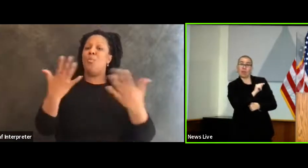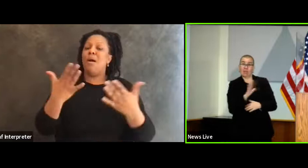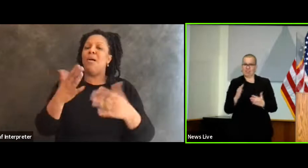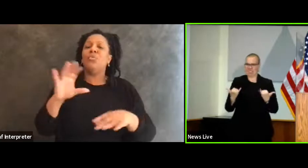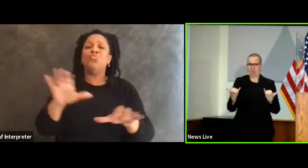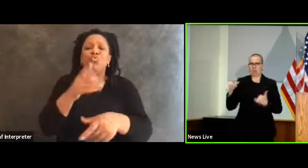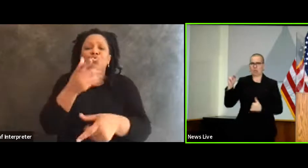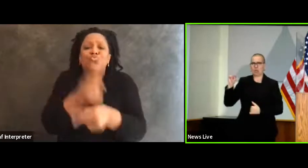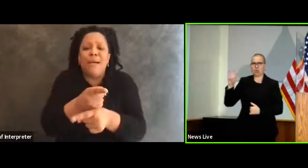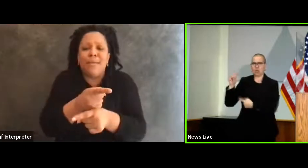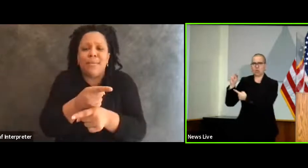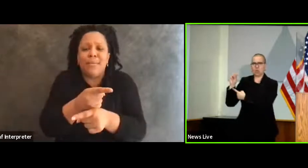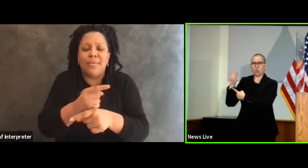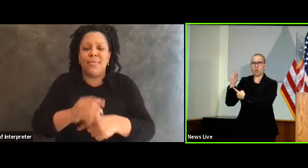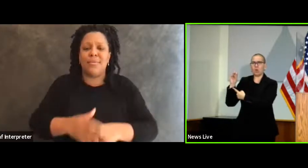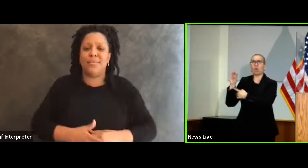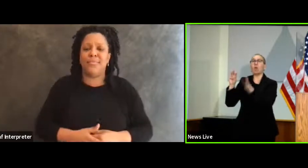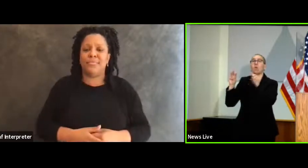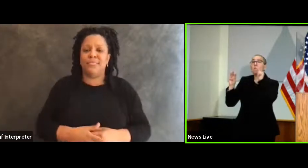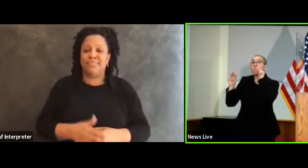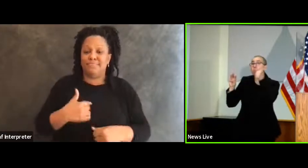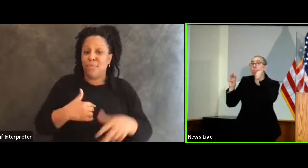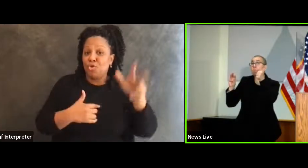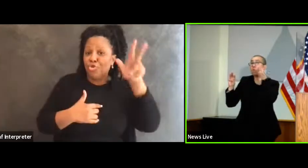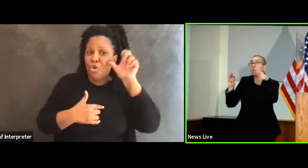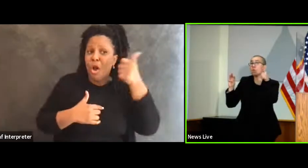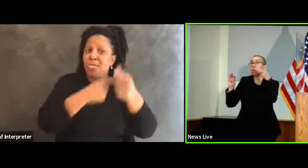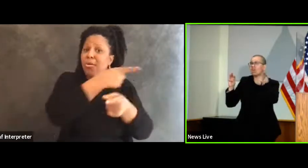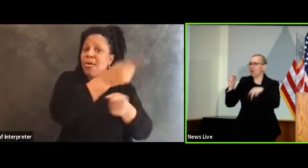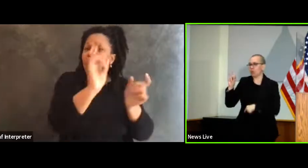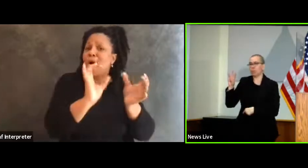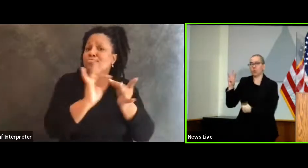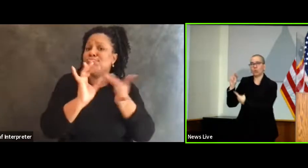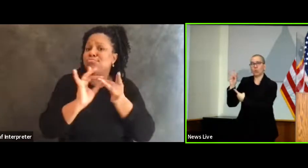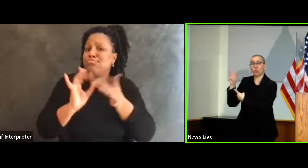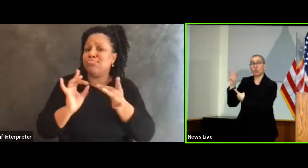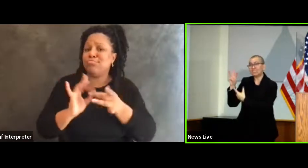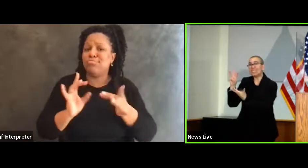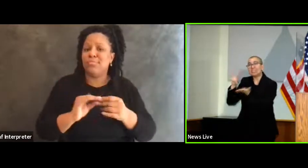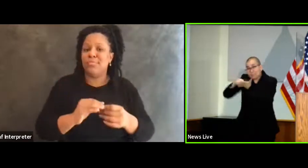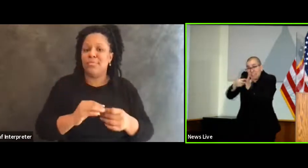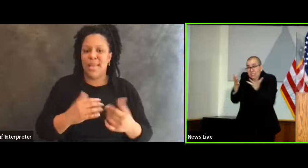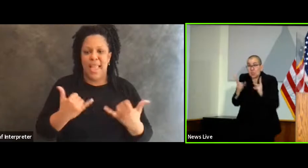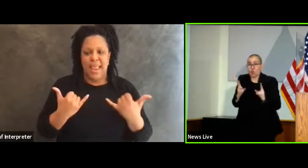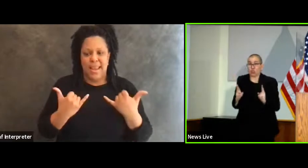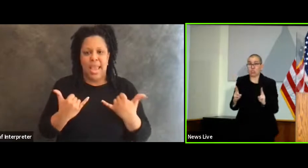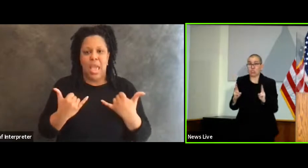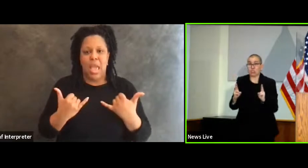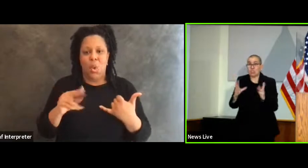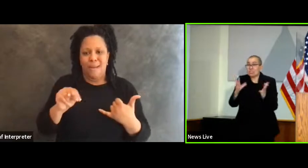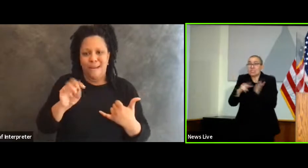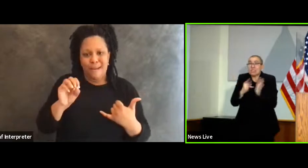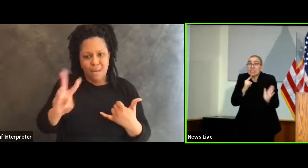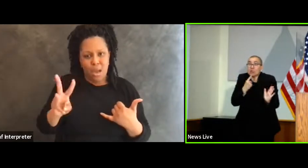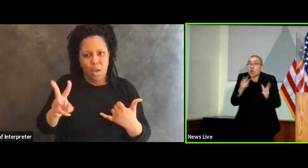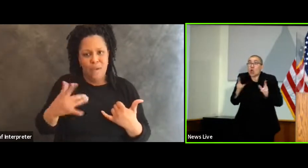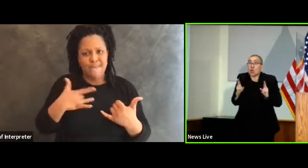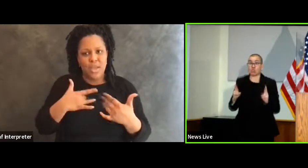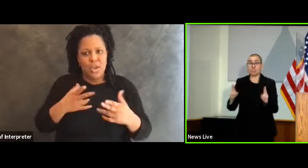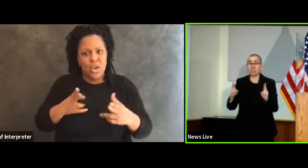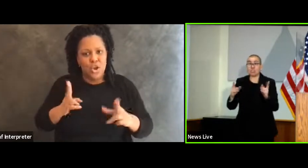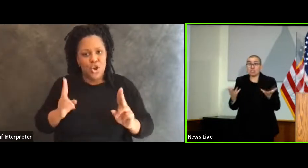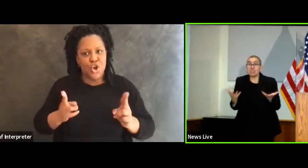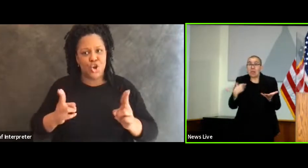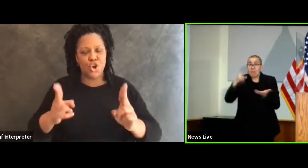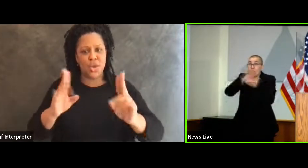it now. That reminds me of the urgency of now. There is an urgency, and I believe that we all must